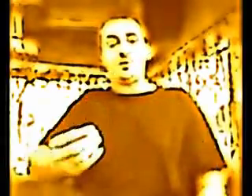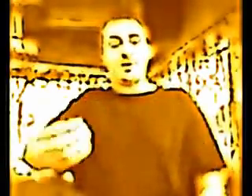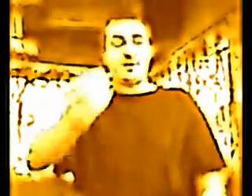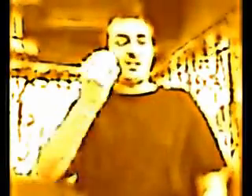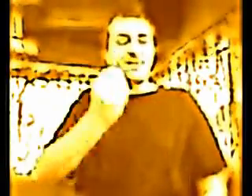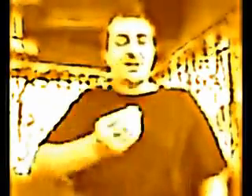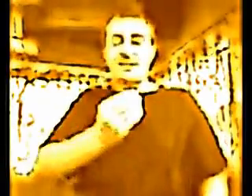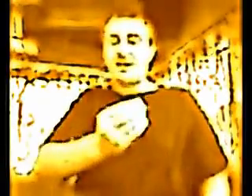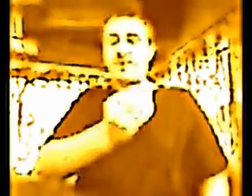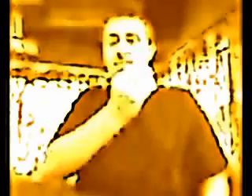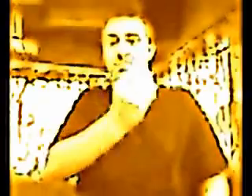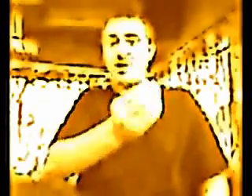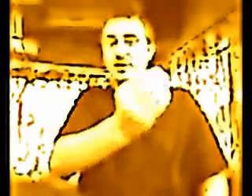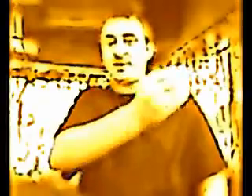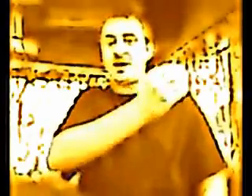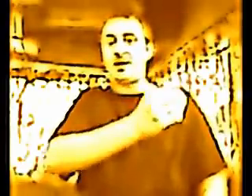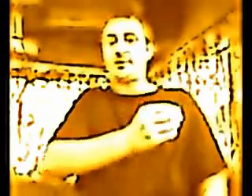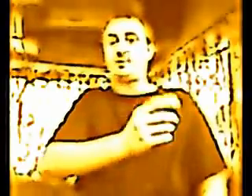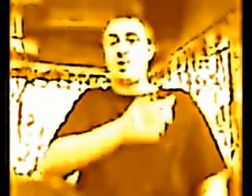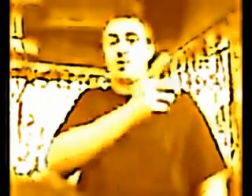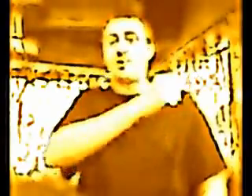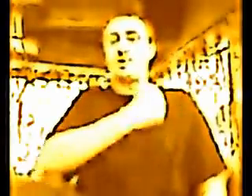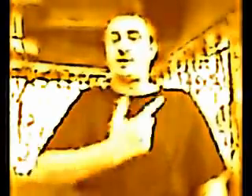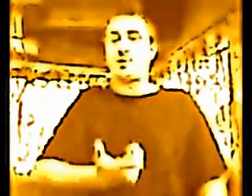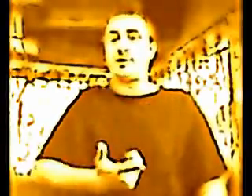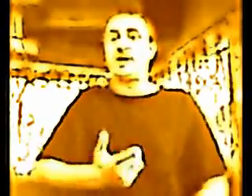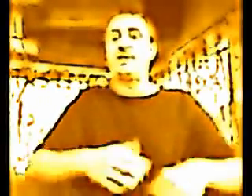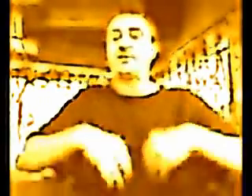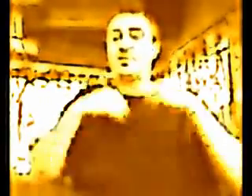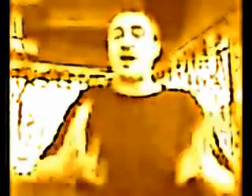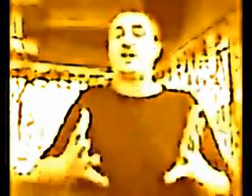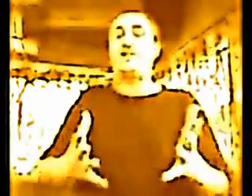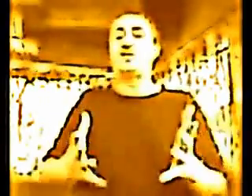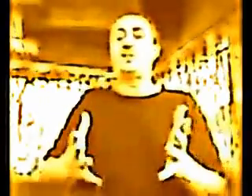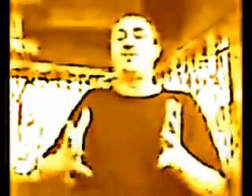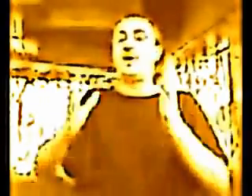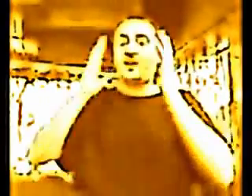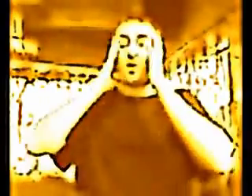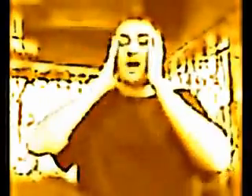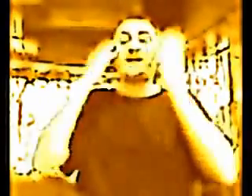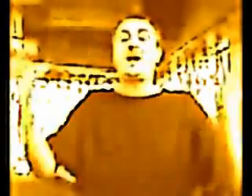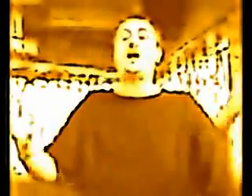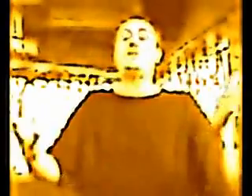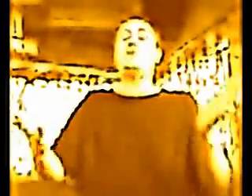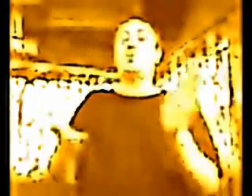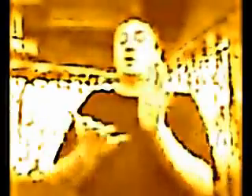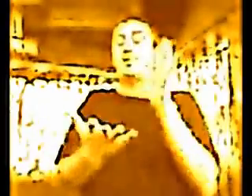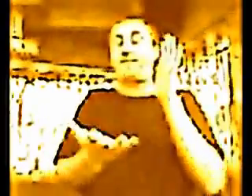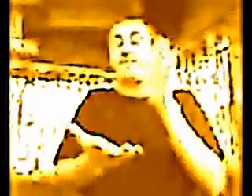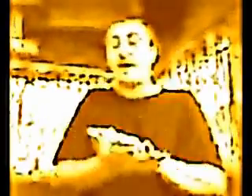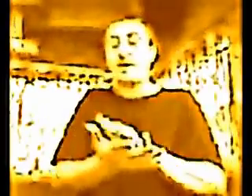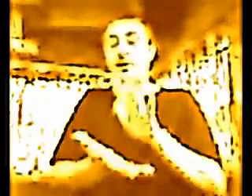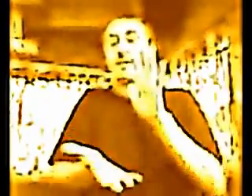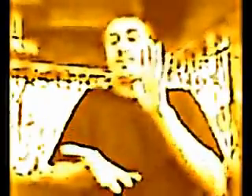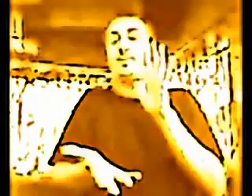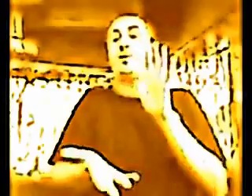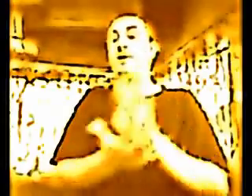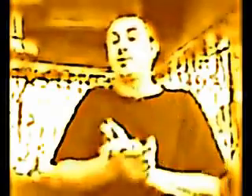wanted $77 million more than what they were going to give us. They're not giving us enough money. Oh, my God, we're going to have to fire people, and we're going to have